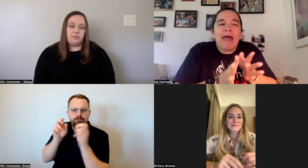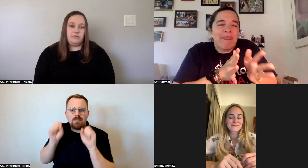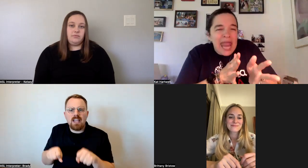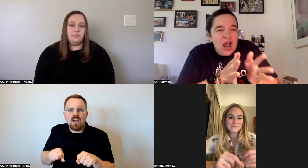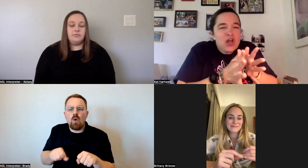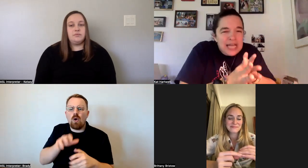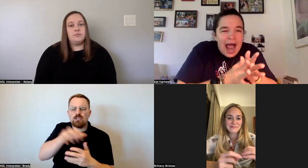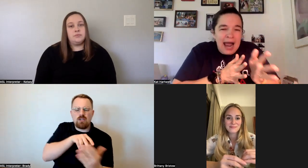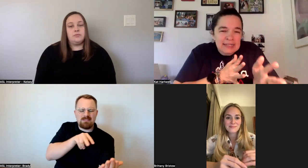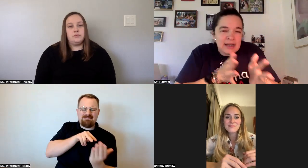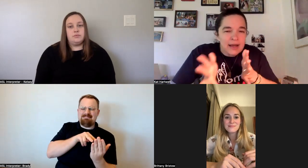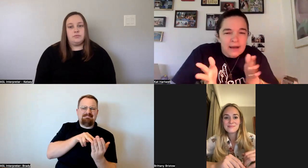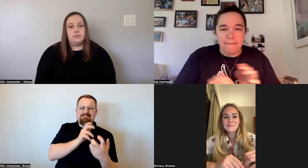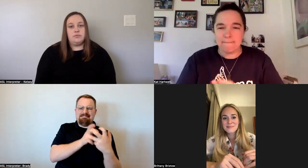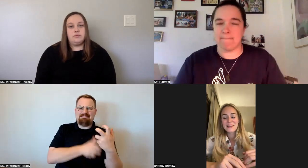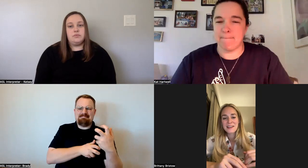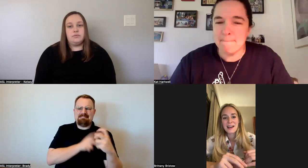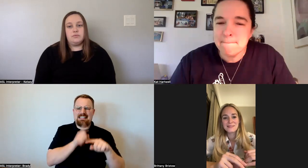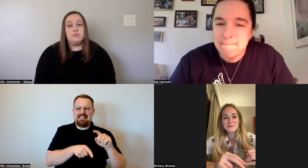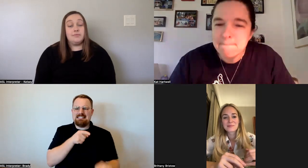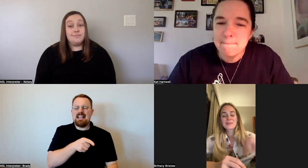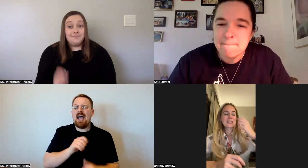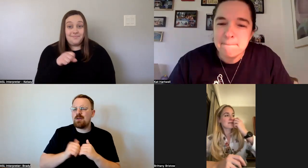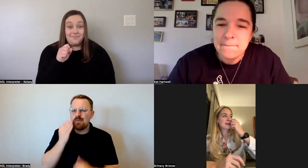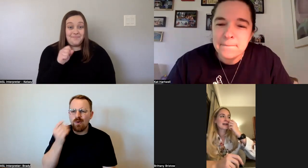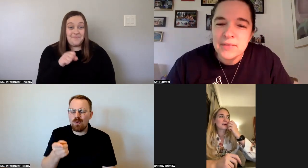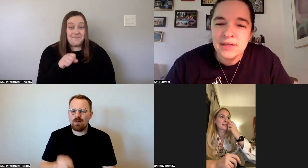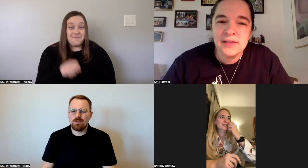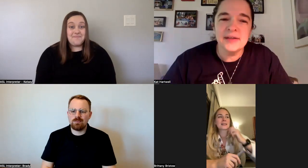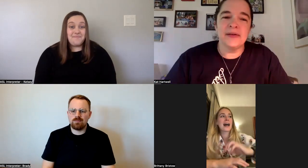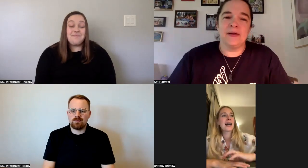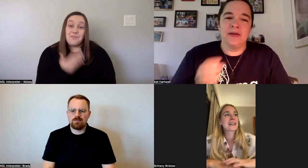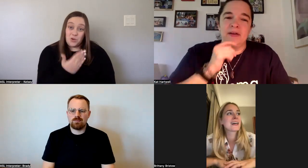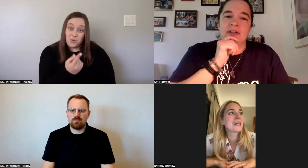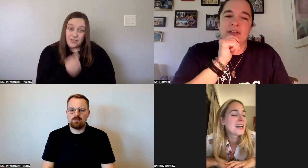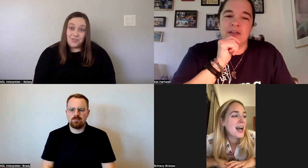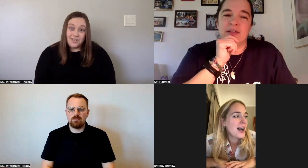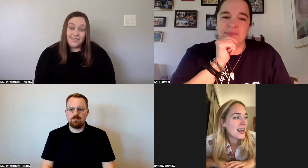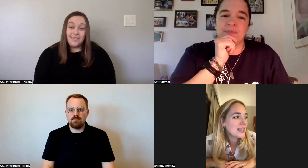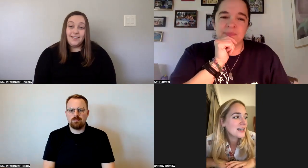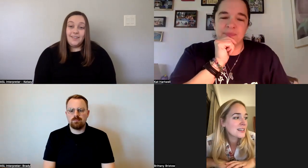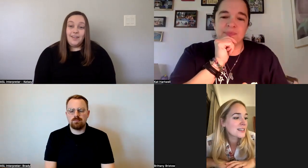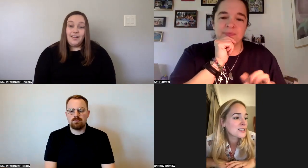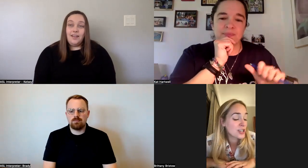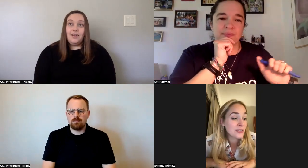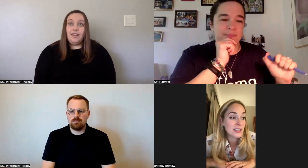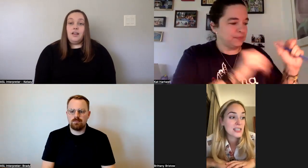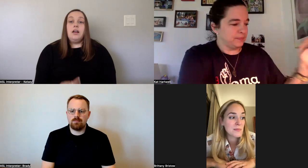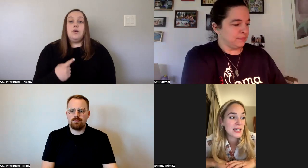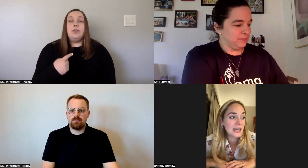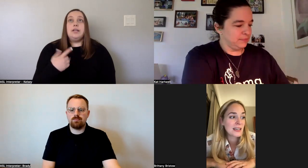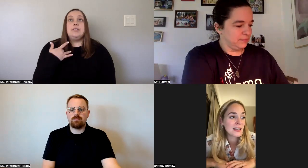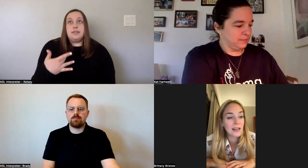or I'm not there yet? Yeah, that's a very good question. I